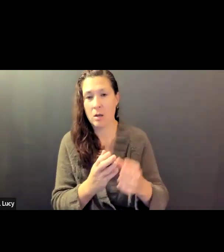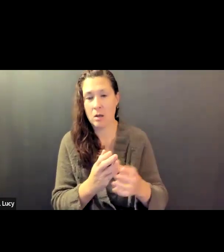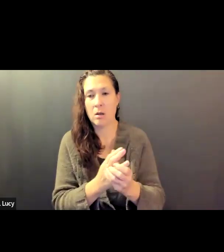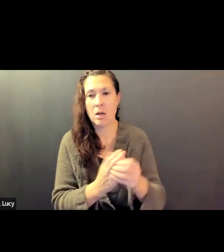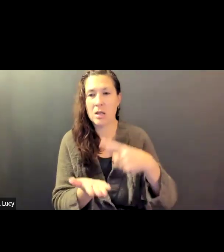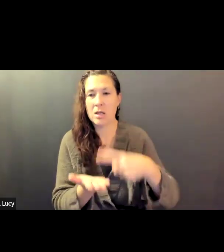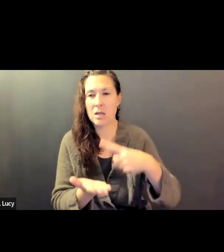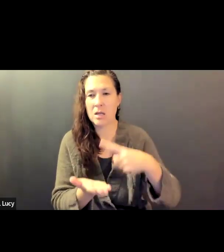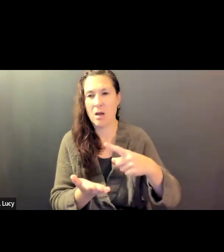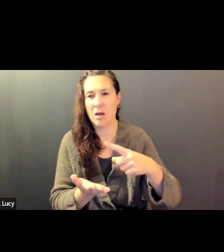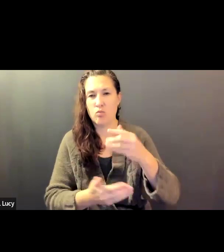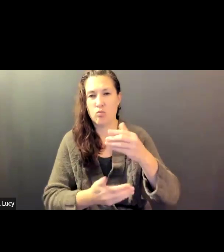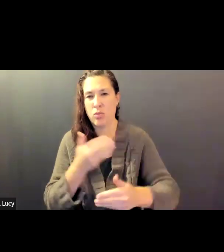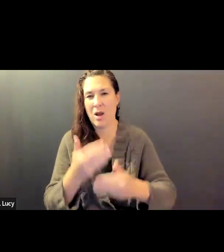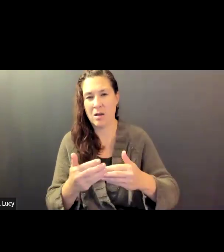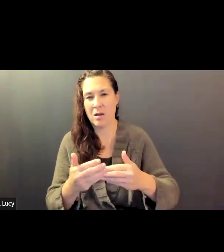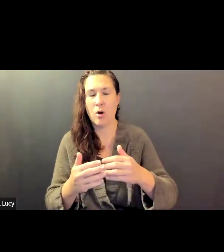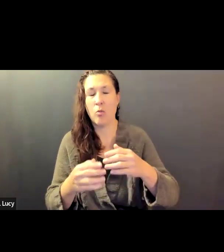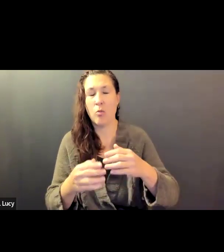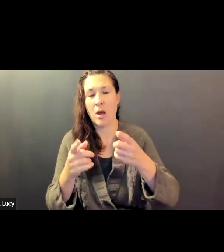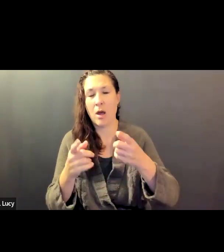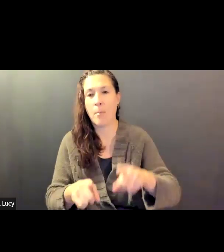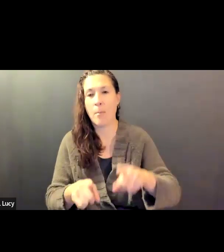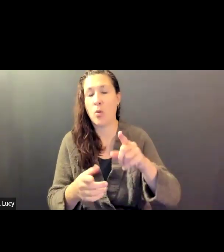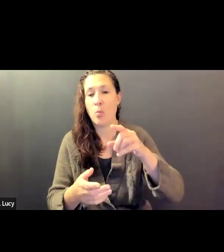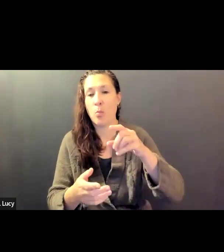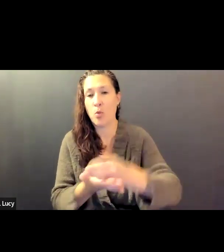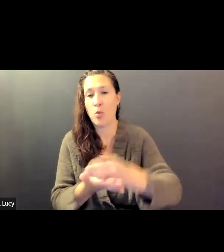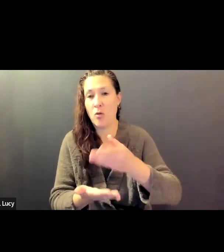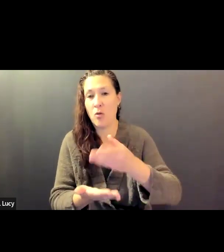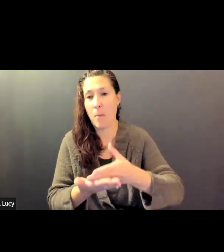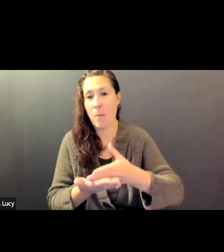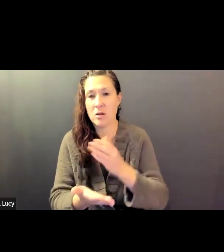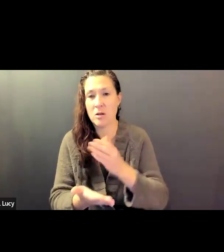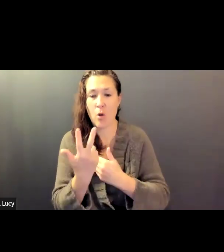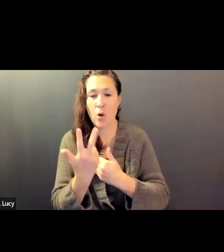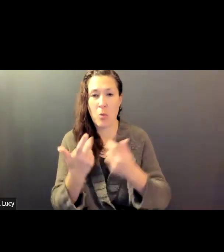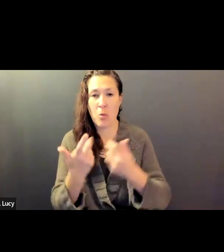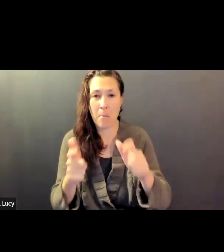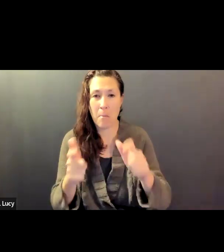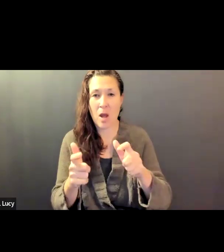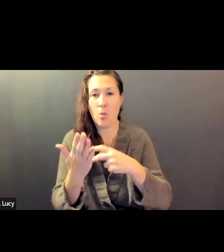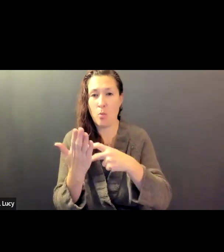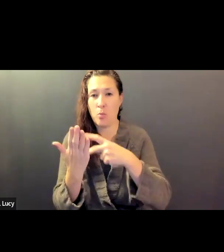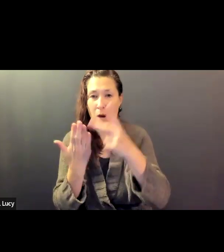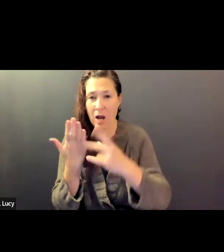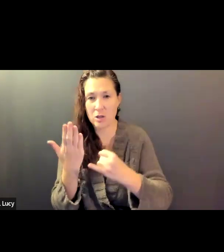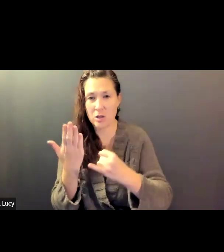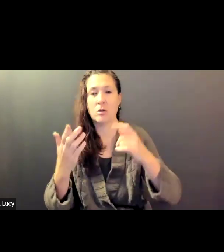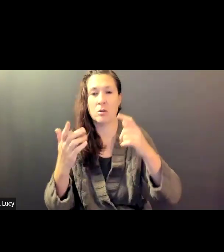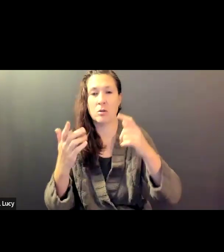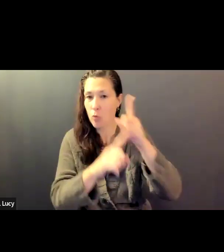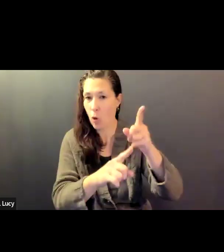talked about these 3 major initiatives we were working on to help close opportunity gaps for